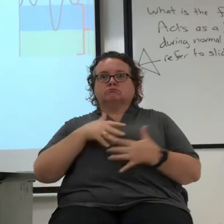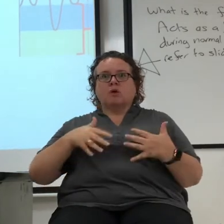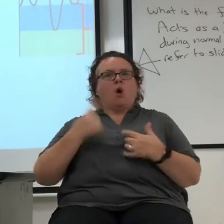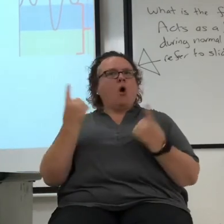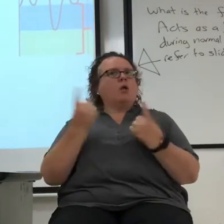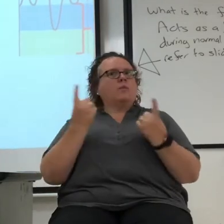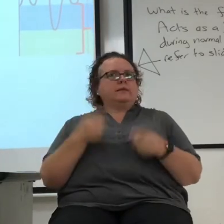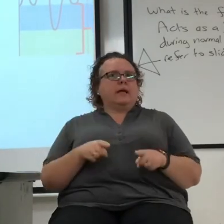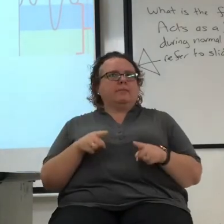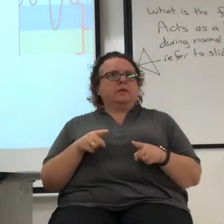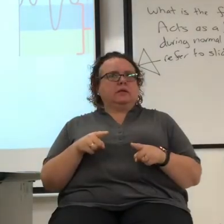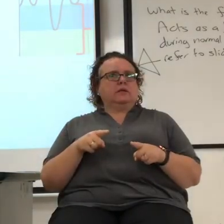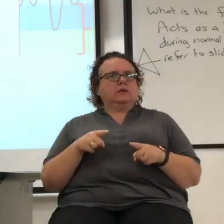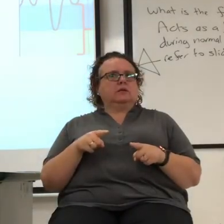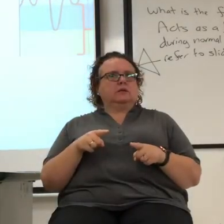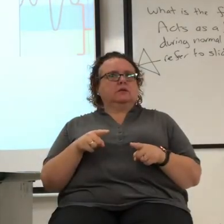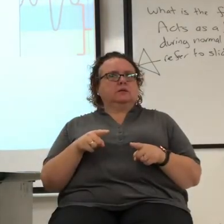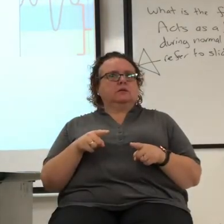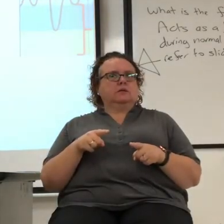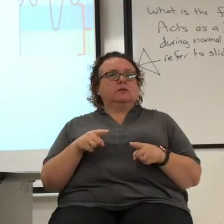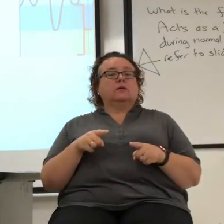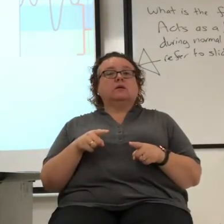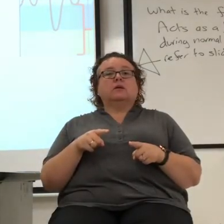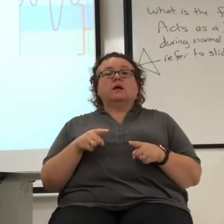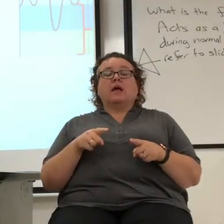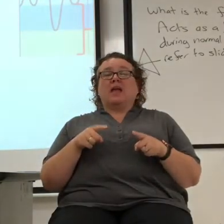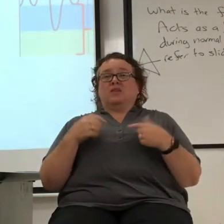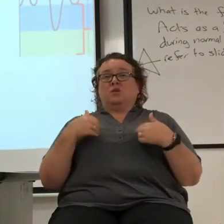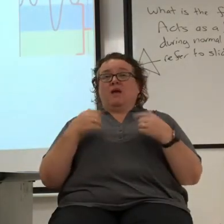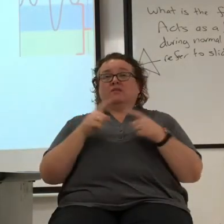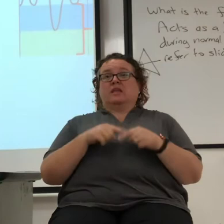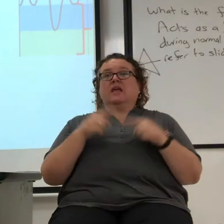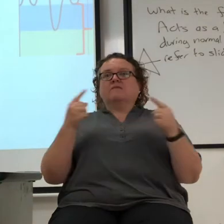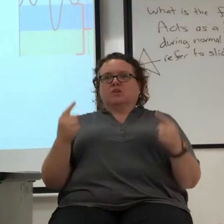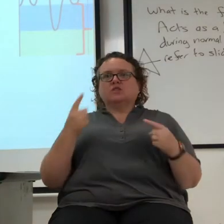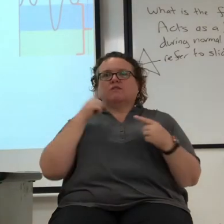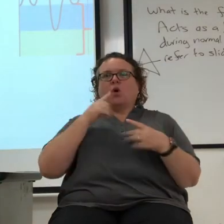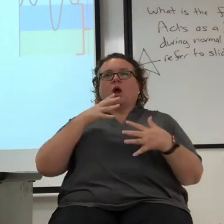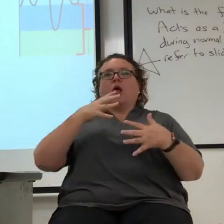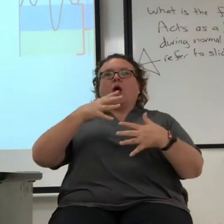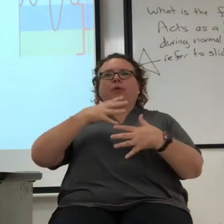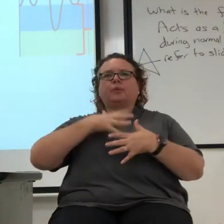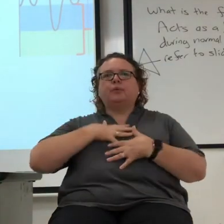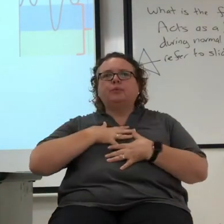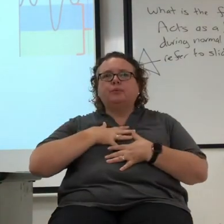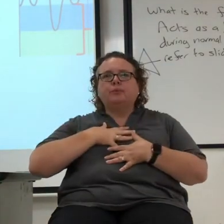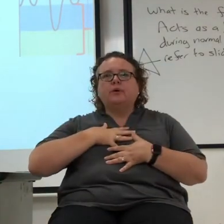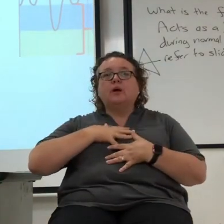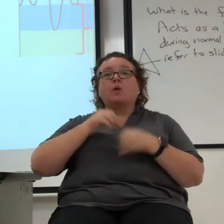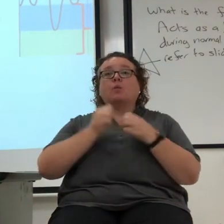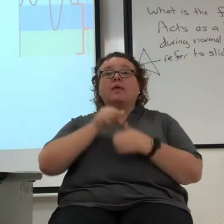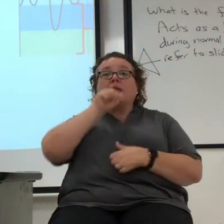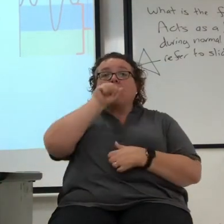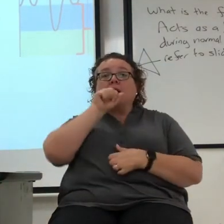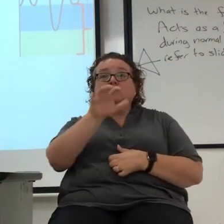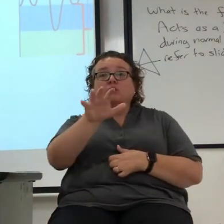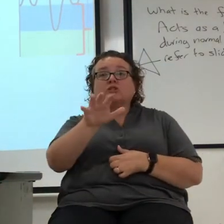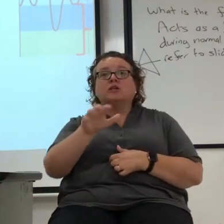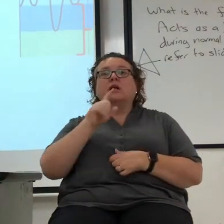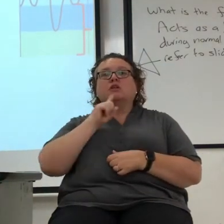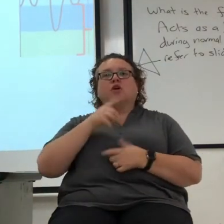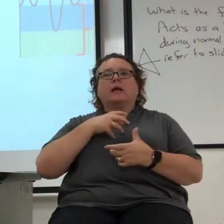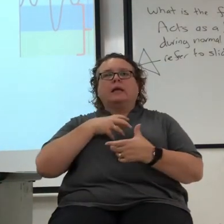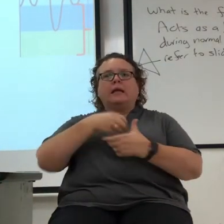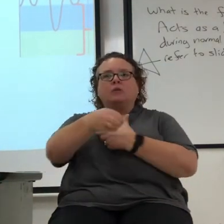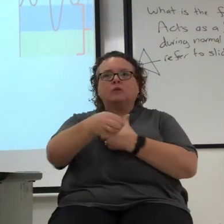happening. And you can have the inverse discussion for expiration. With expiration, that's when you're getting rid